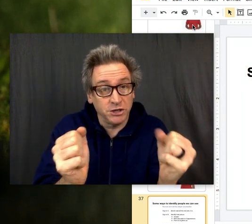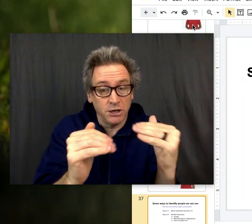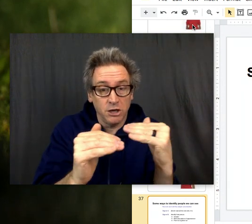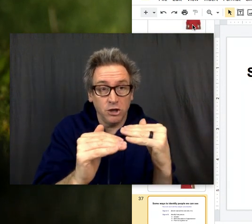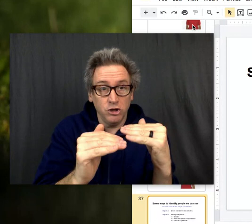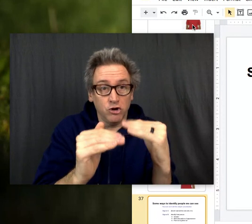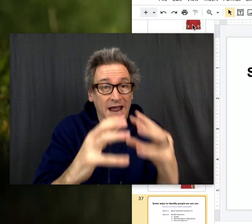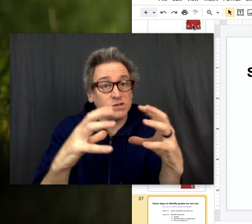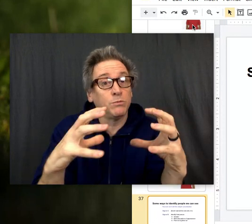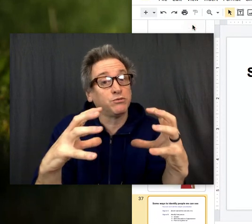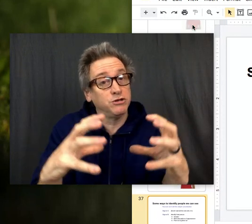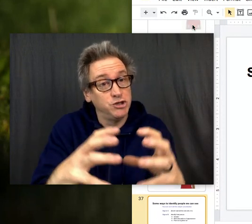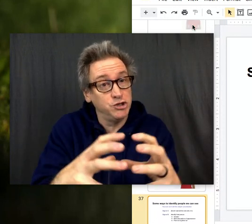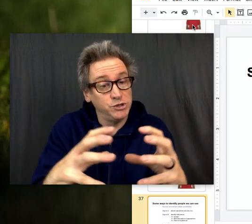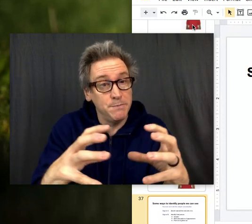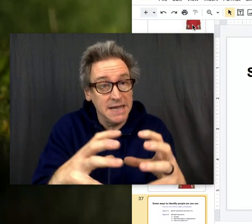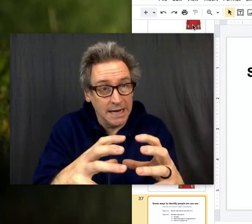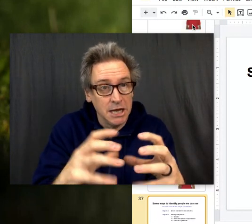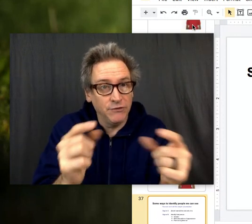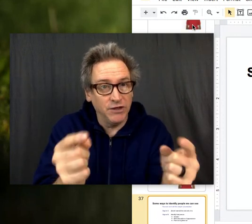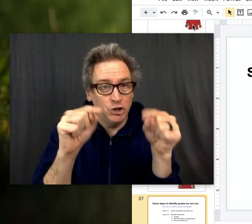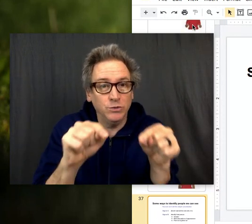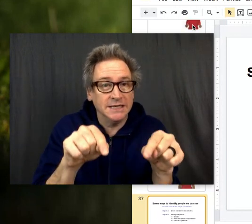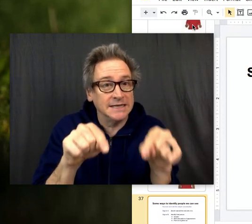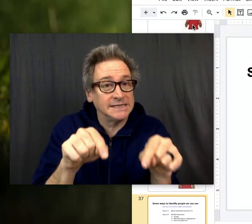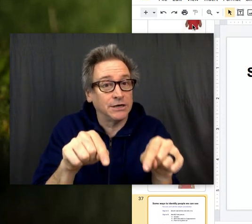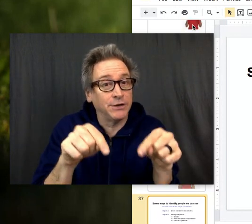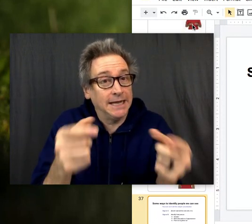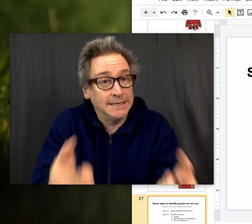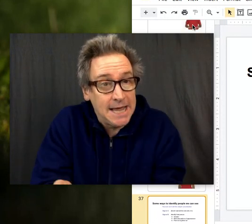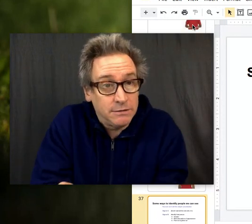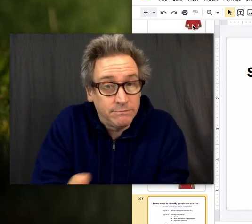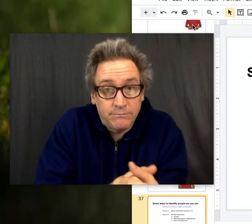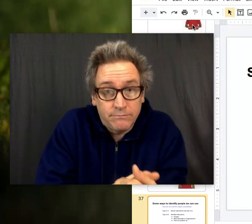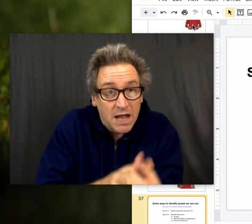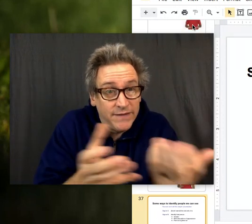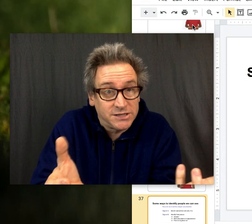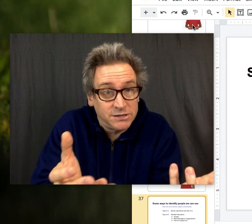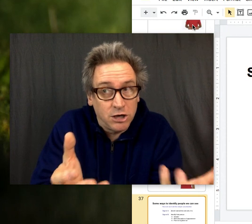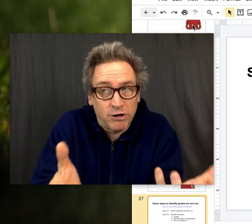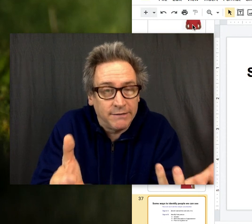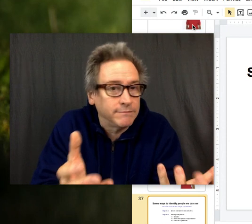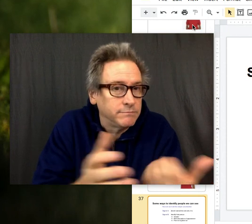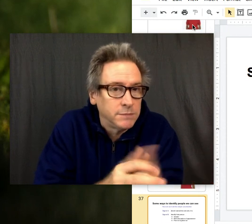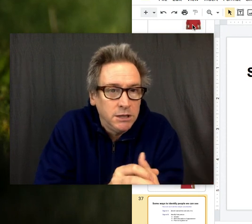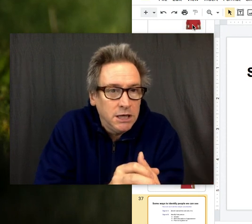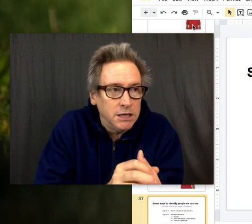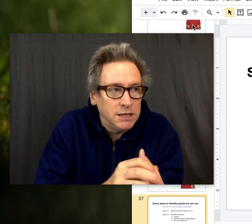proficient, your hands will produce meaning that you didn't necessarily intend. And that's a great